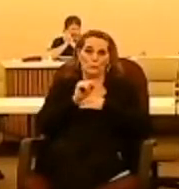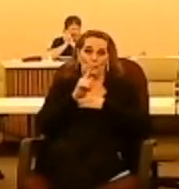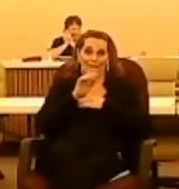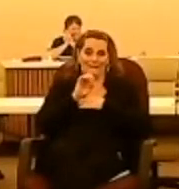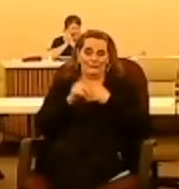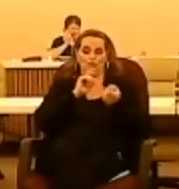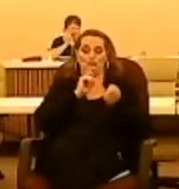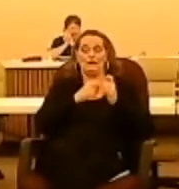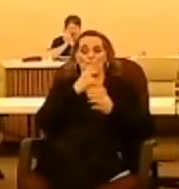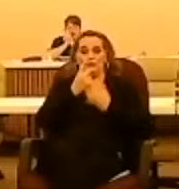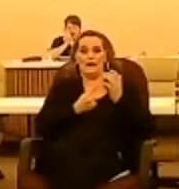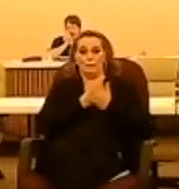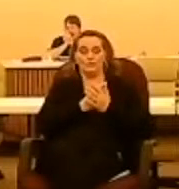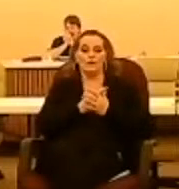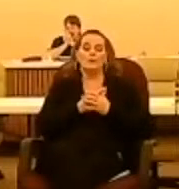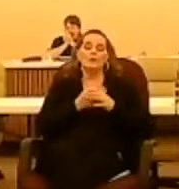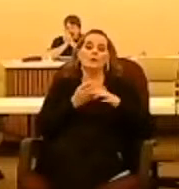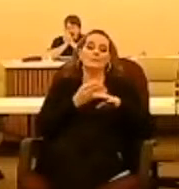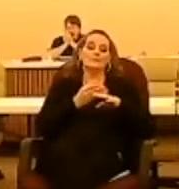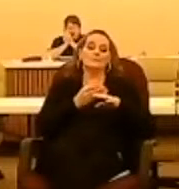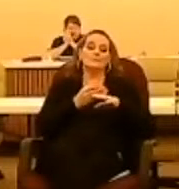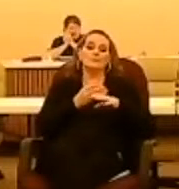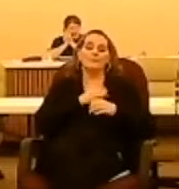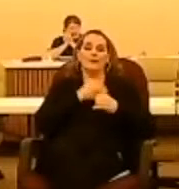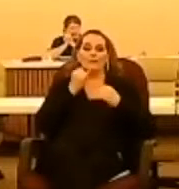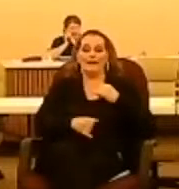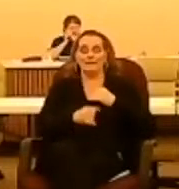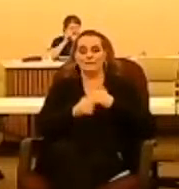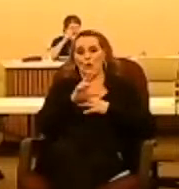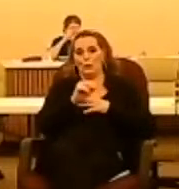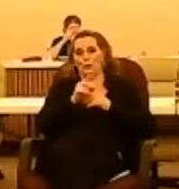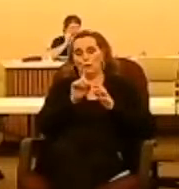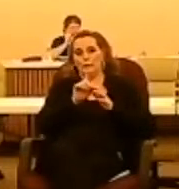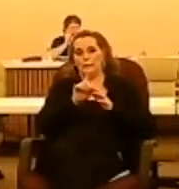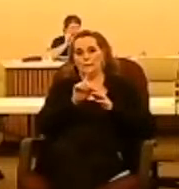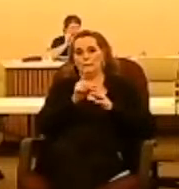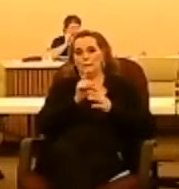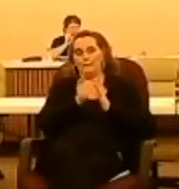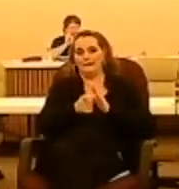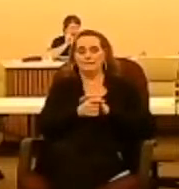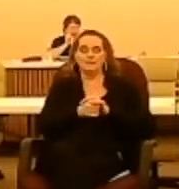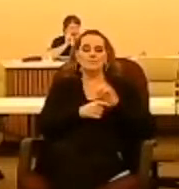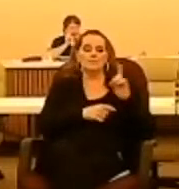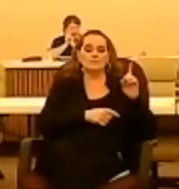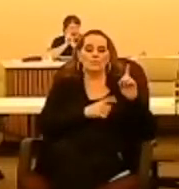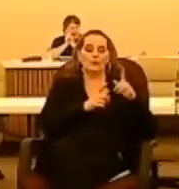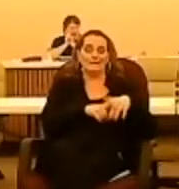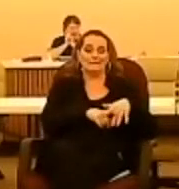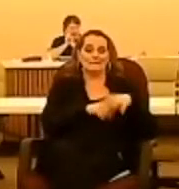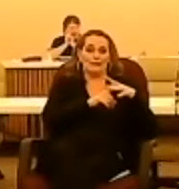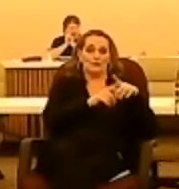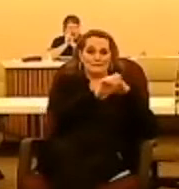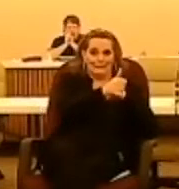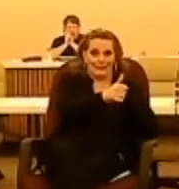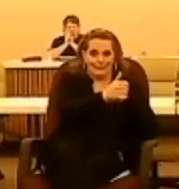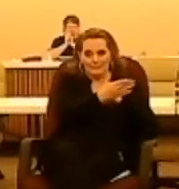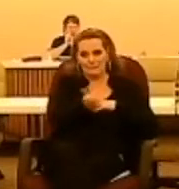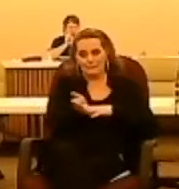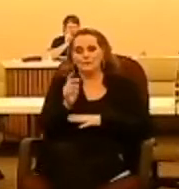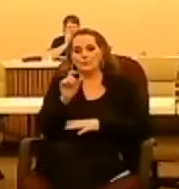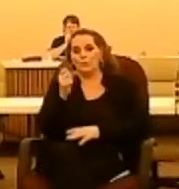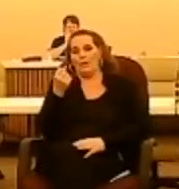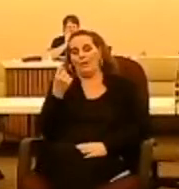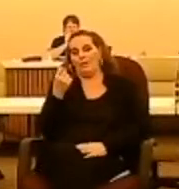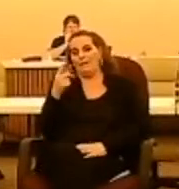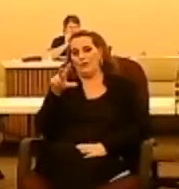hours because the last half hour was largely empty. So instead of 10 to 12, it now goes 10 to